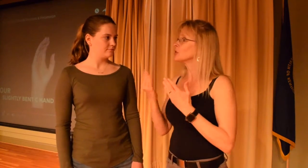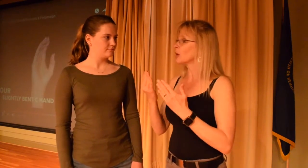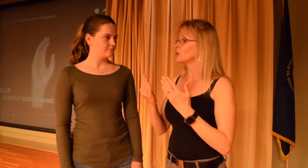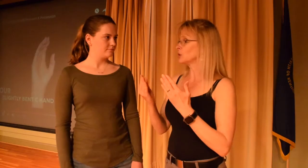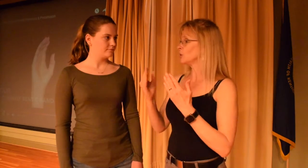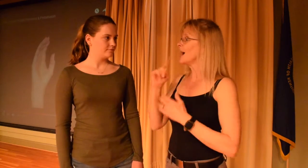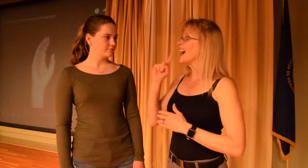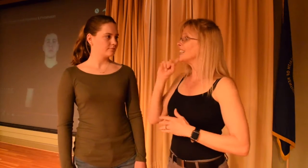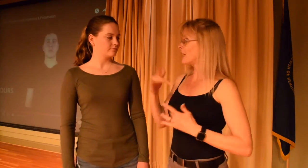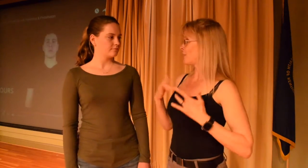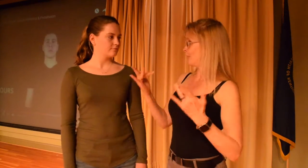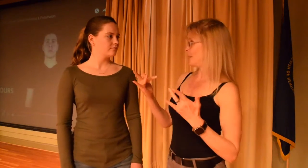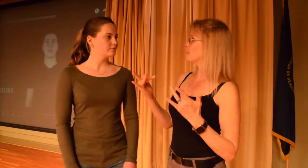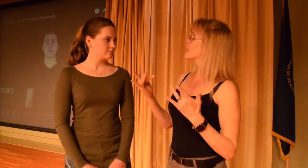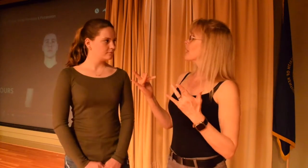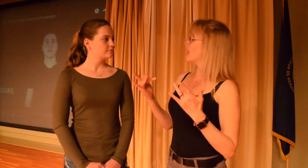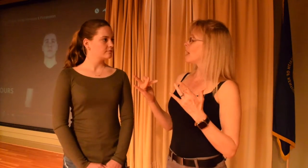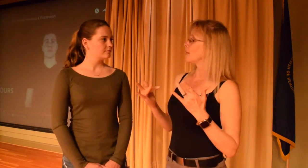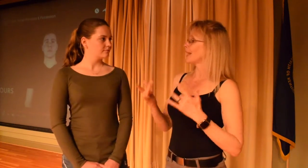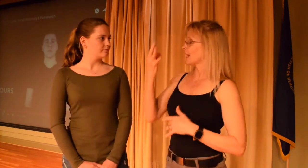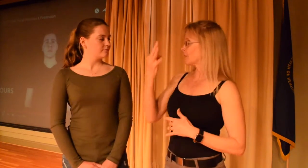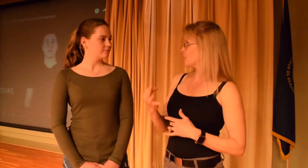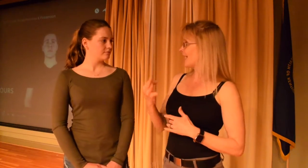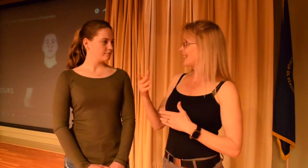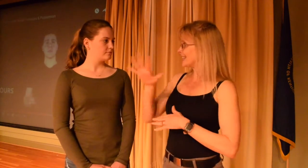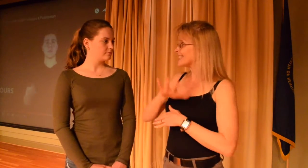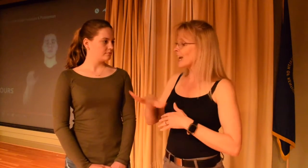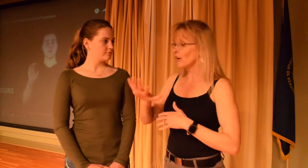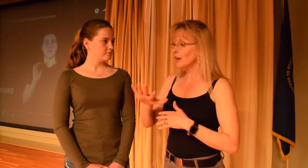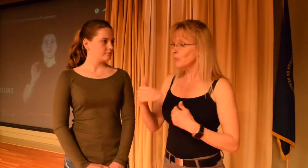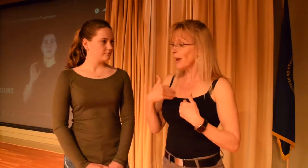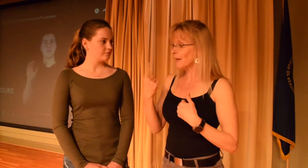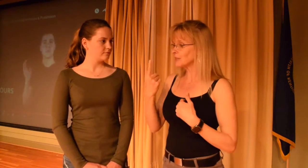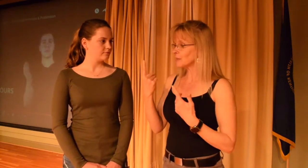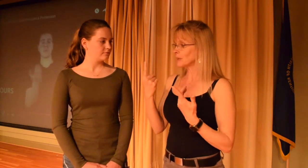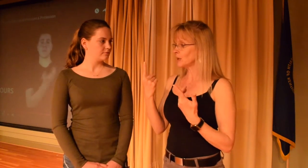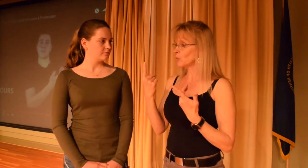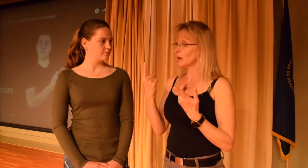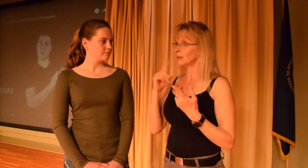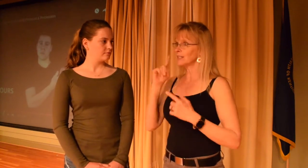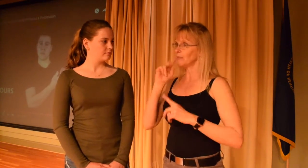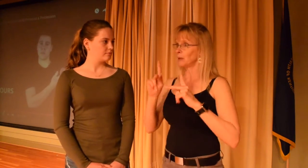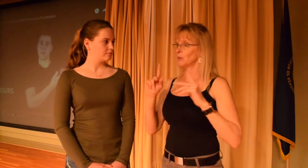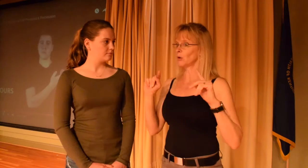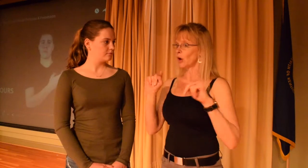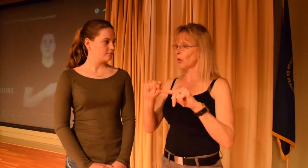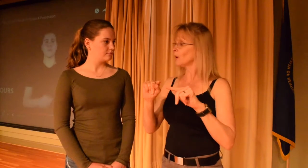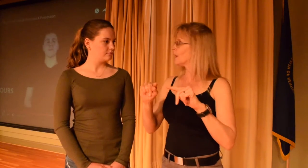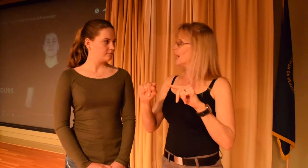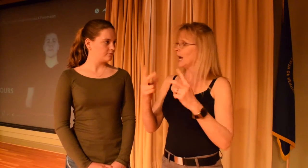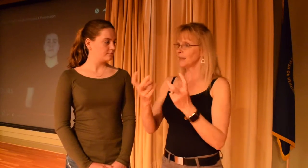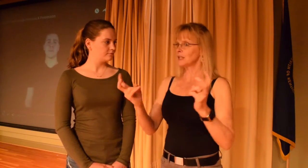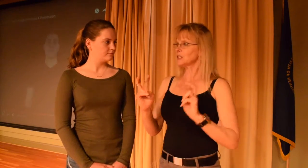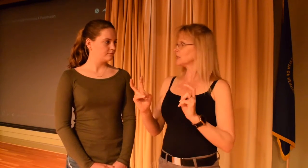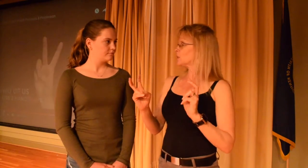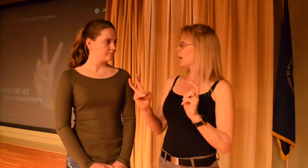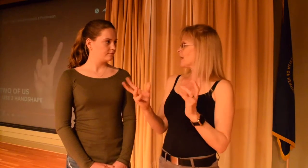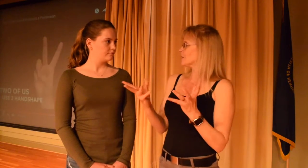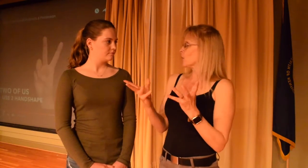go to a deaf event. Like every Friday in this area, we have something where deaf people go, and they just sit